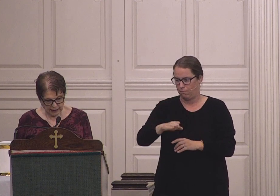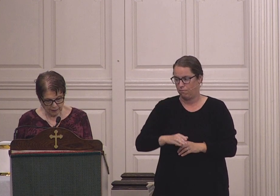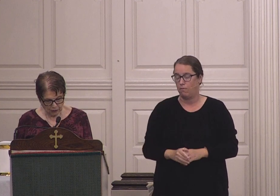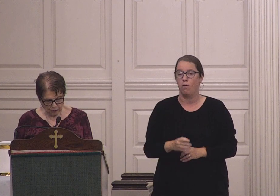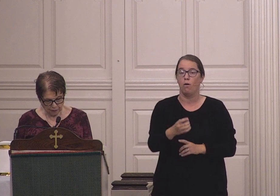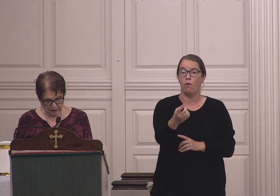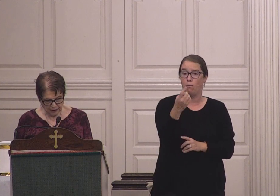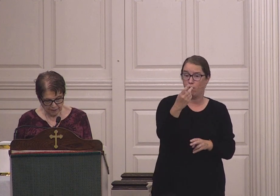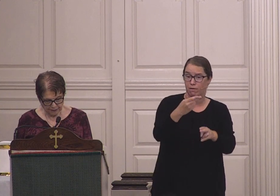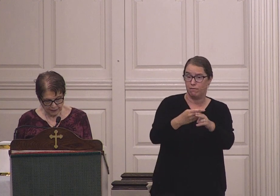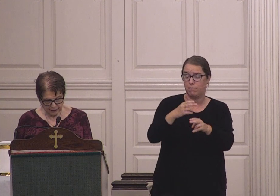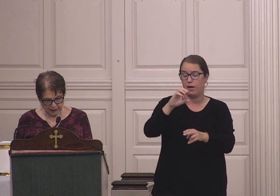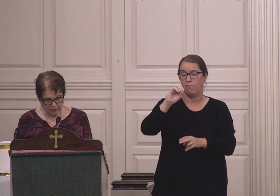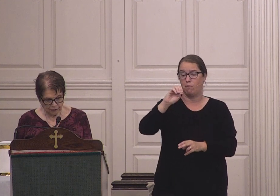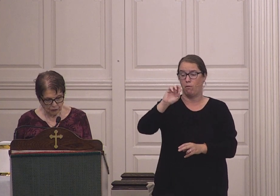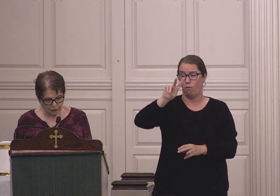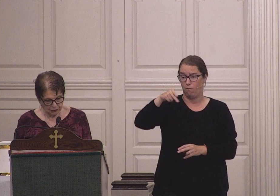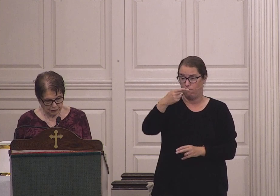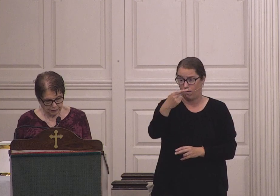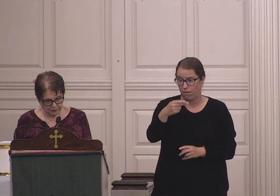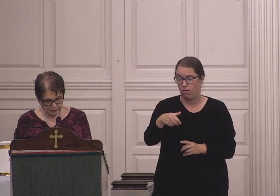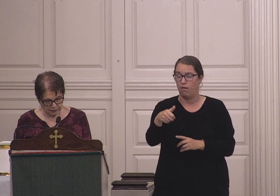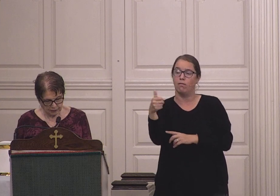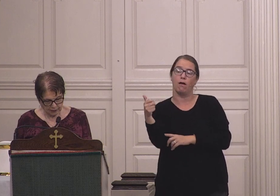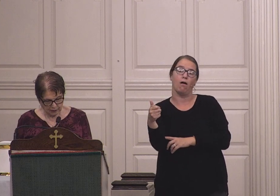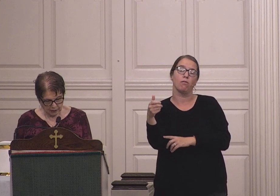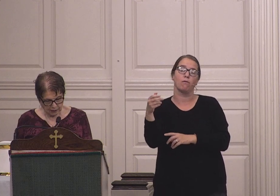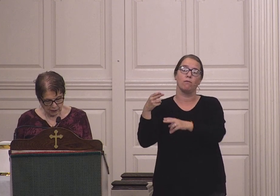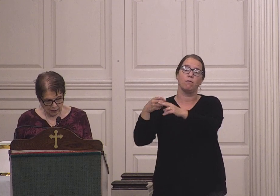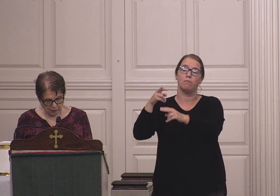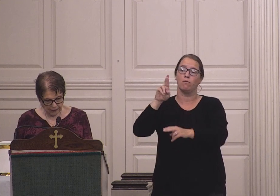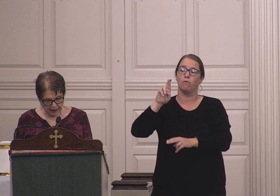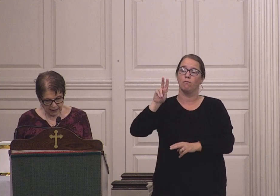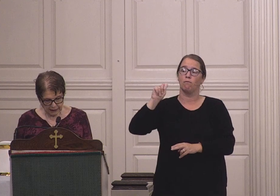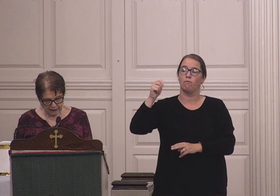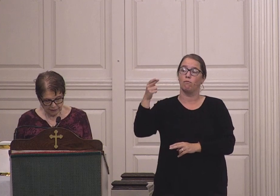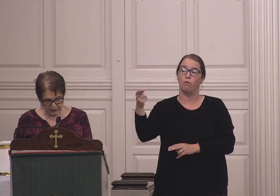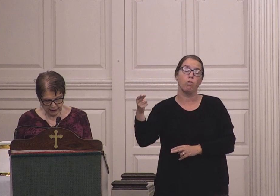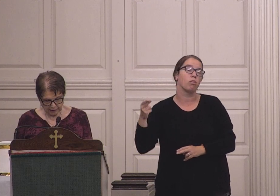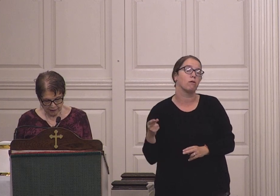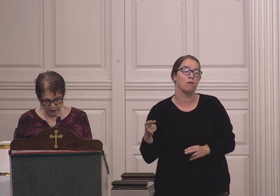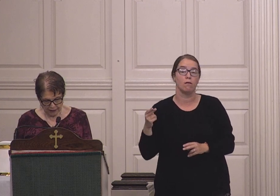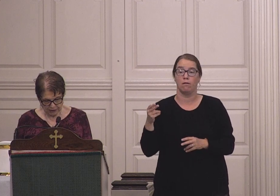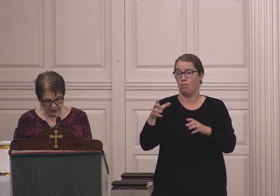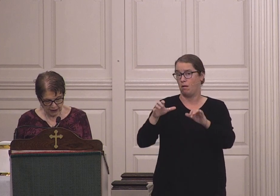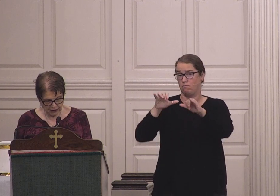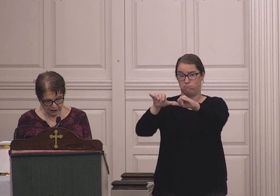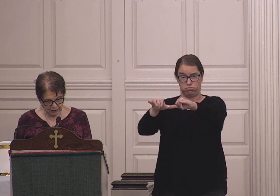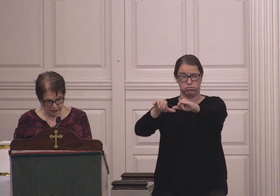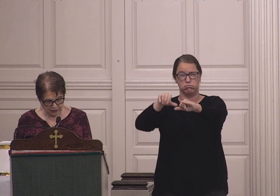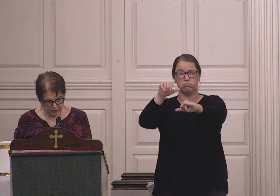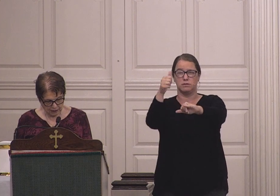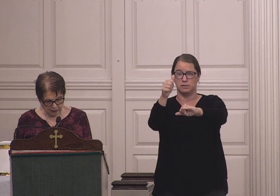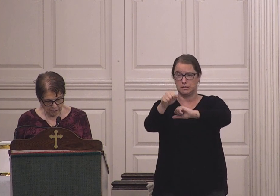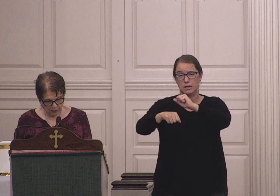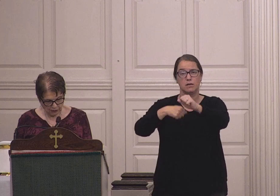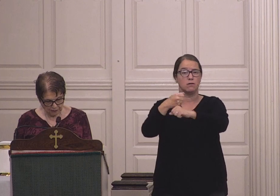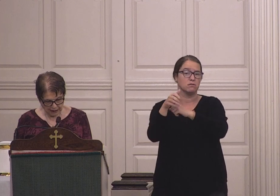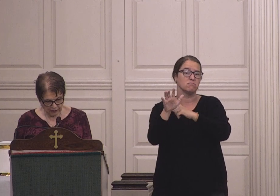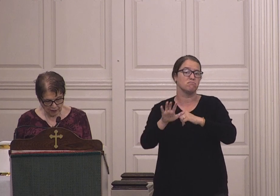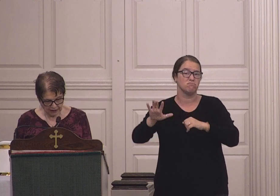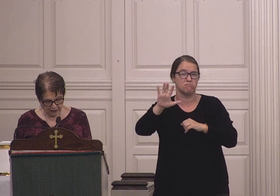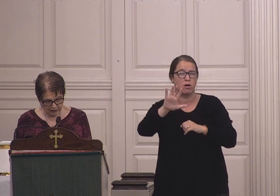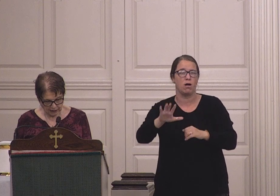one named Orpah, the other Ruth. When they had lived there about 10 years,